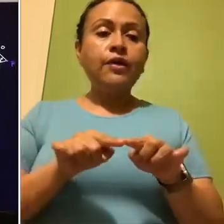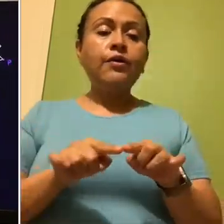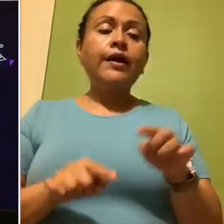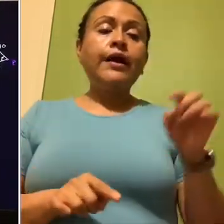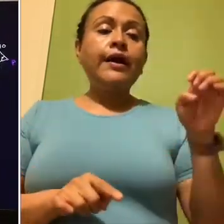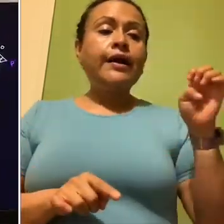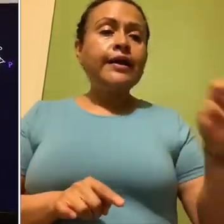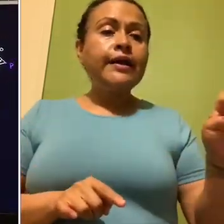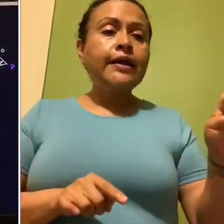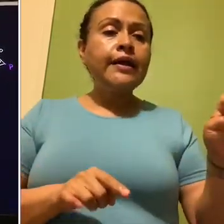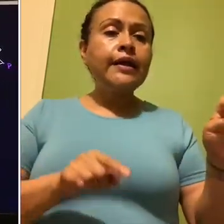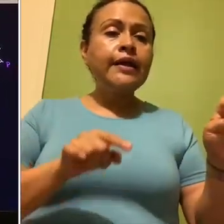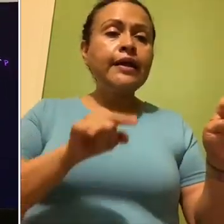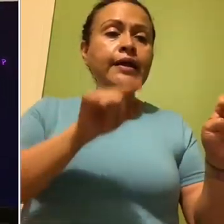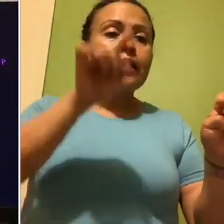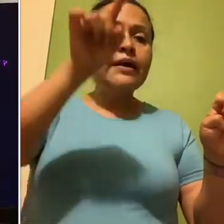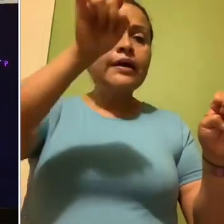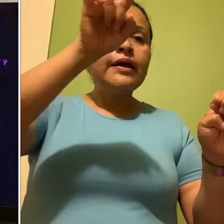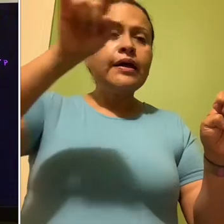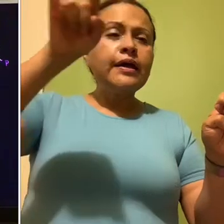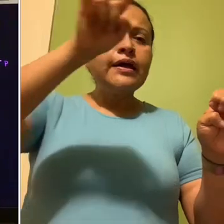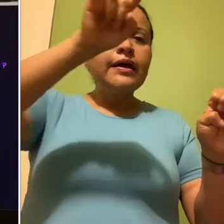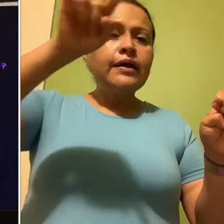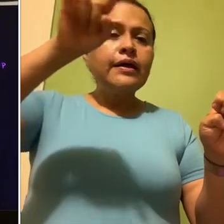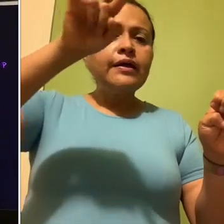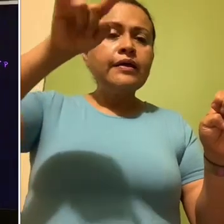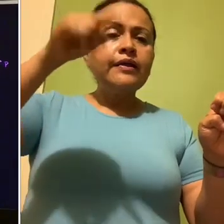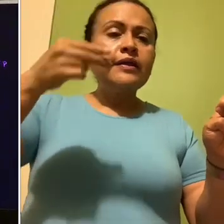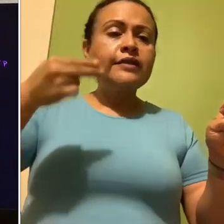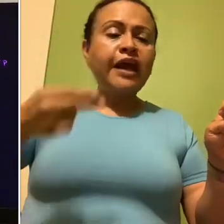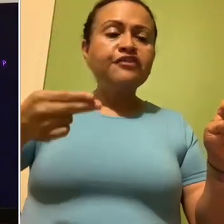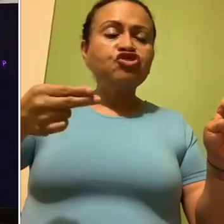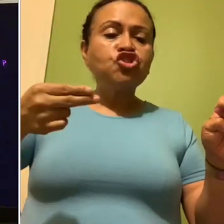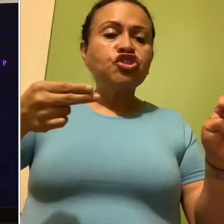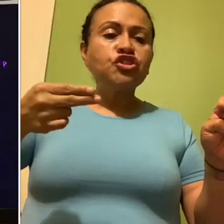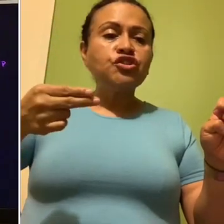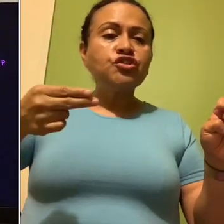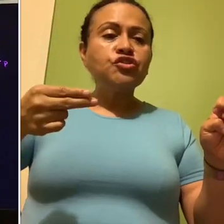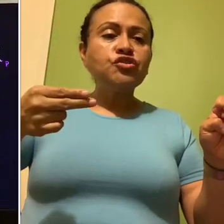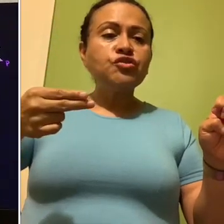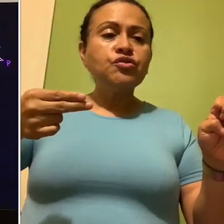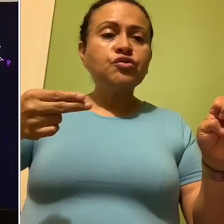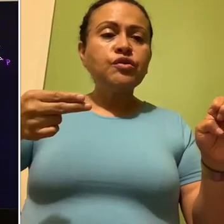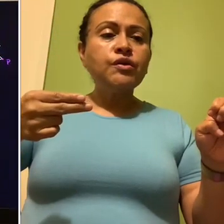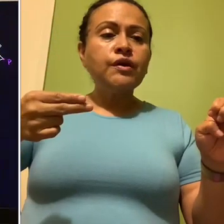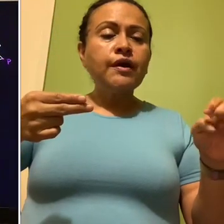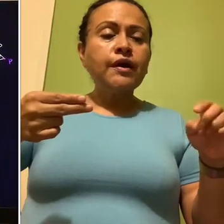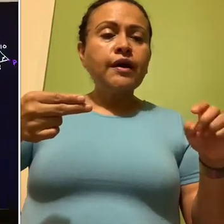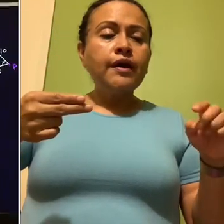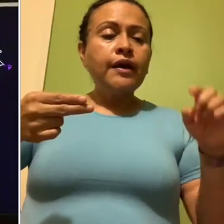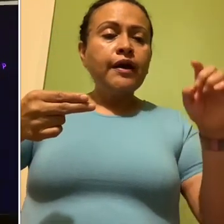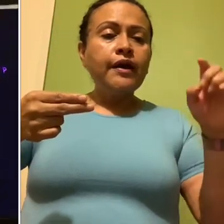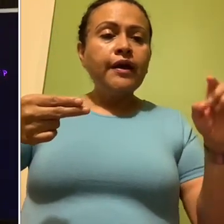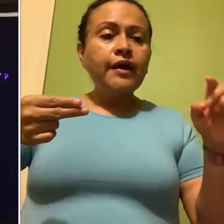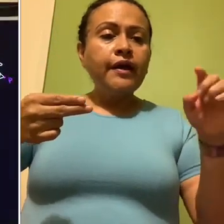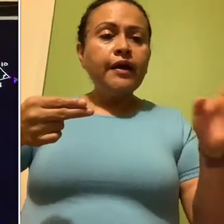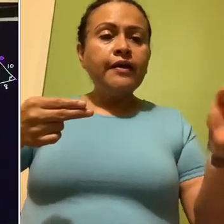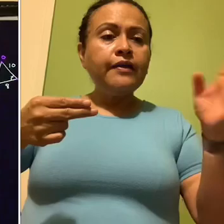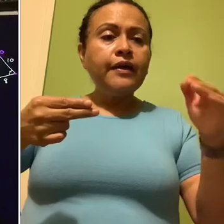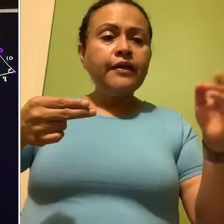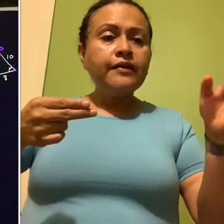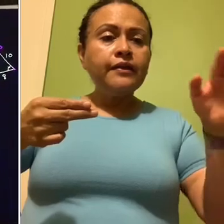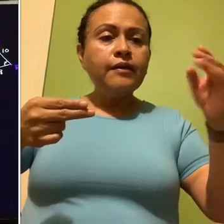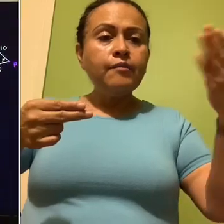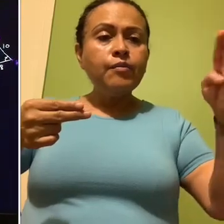triangle. So E is between the blue and the magenta side. Blue and magenta side, that is H. And then we go along the blue side to